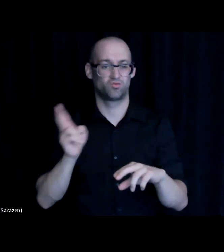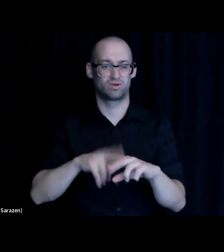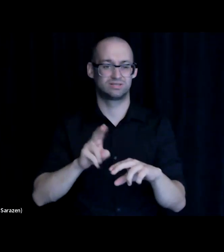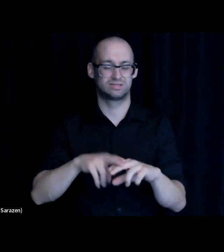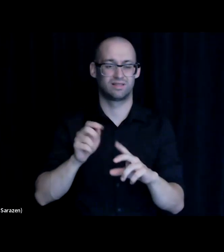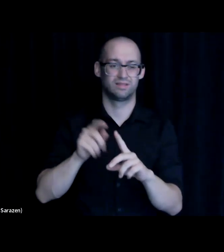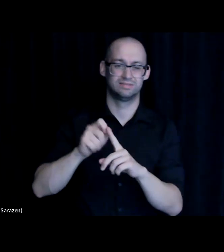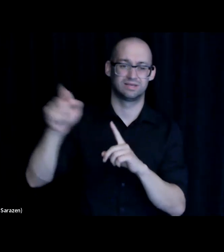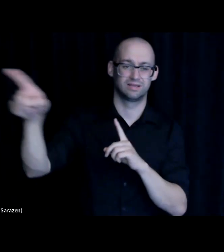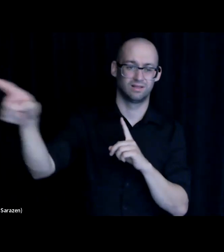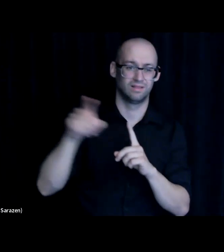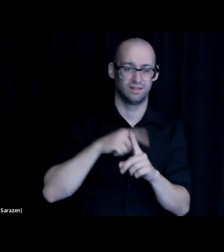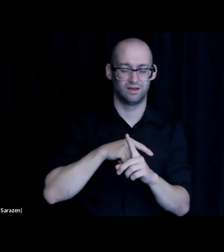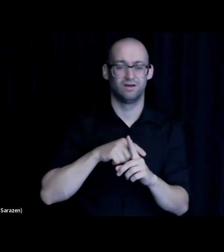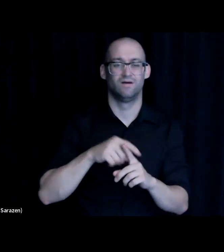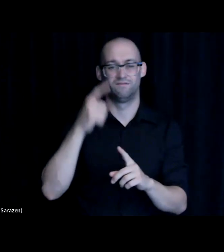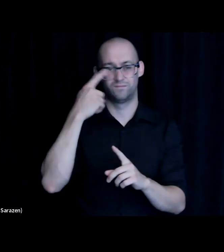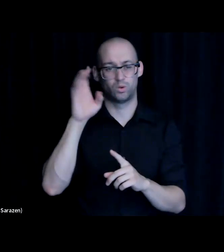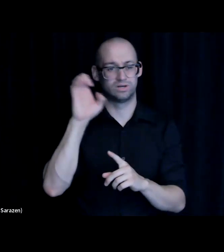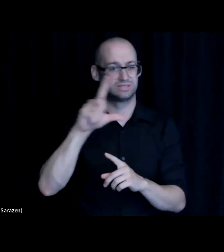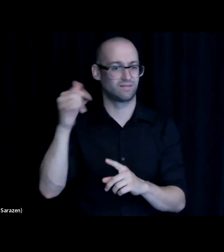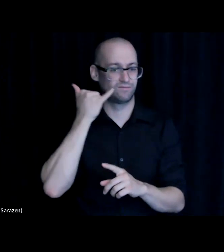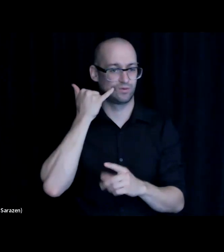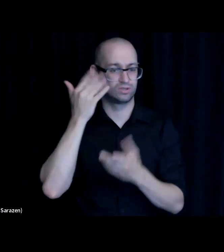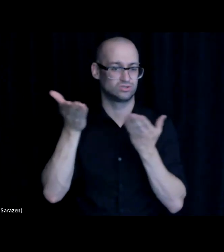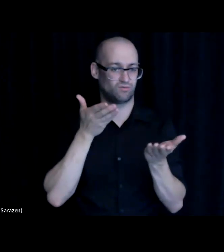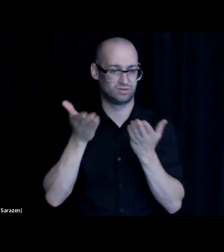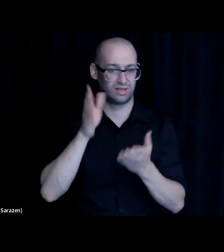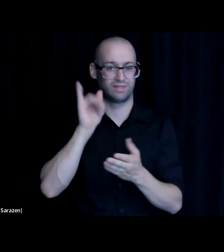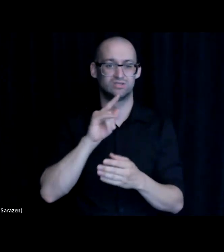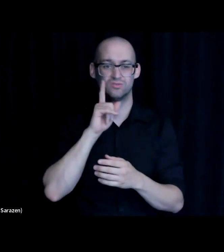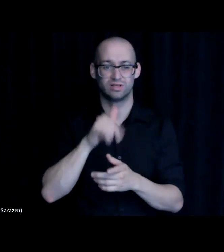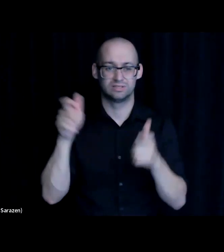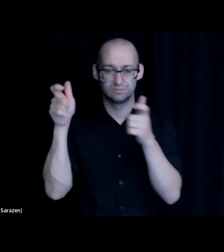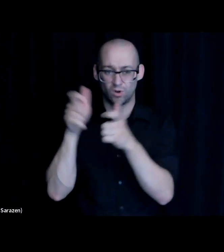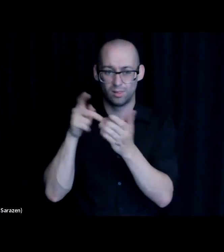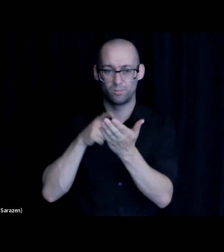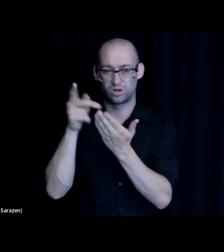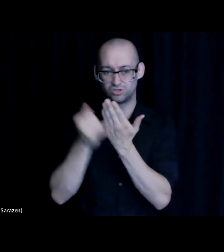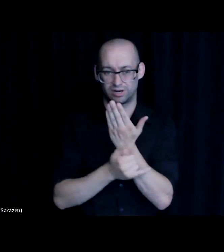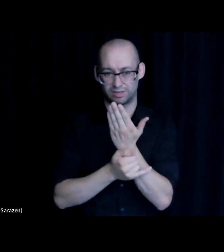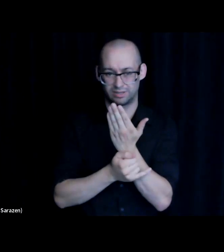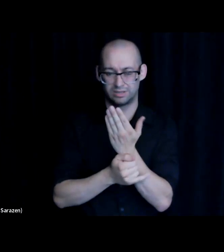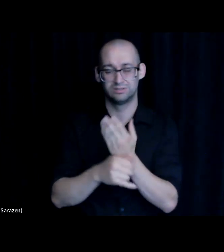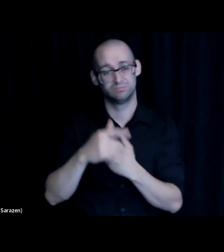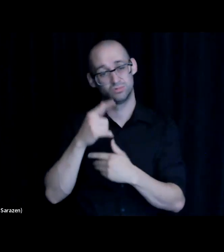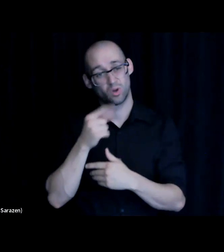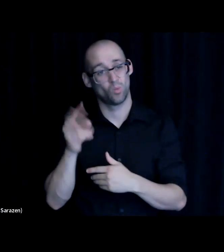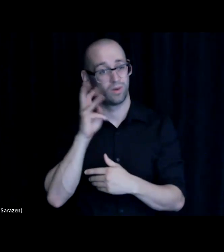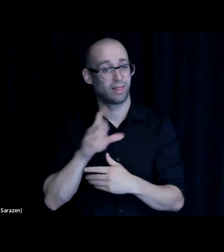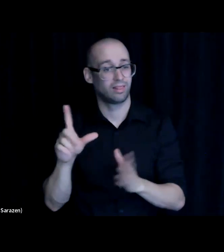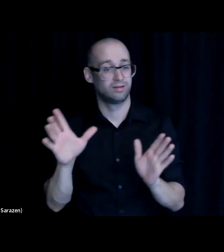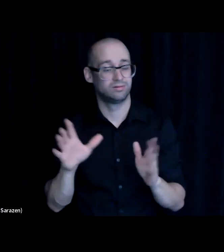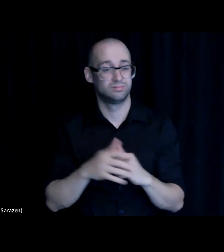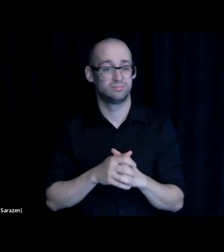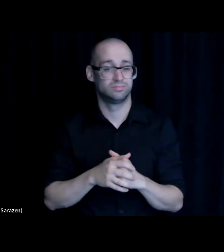signal for their cell service. That is a very small project. It is going well, and we may